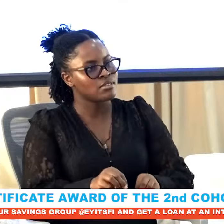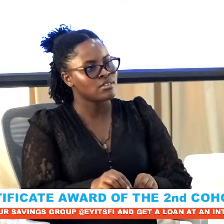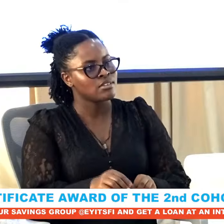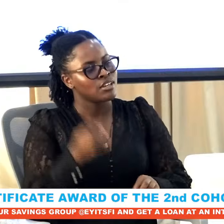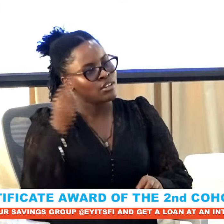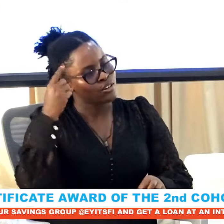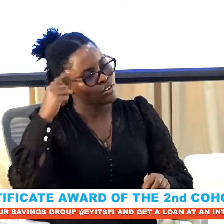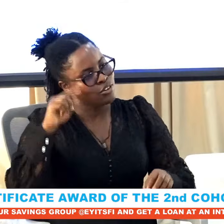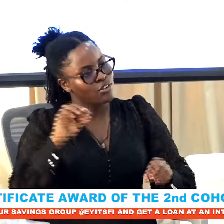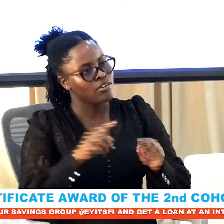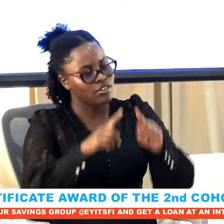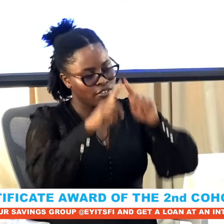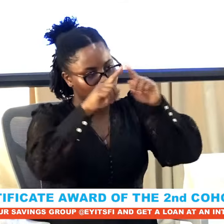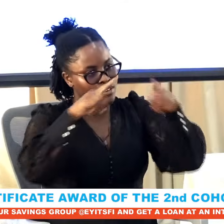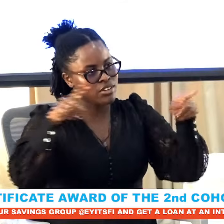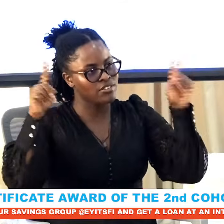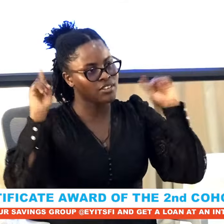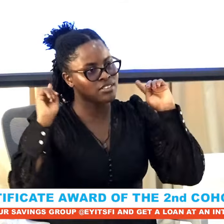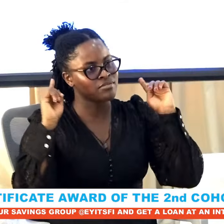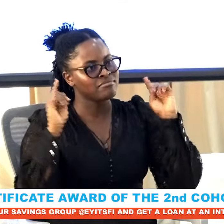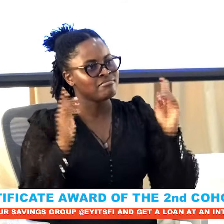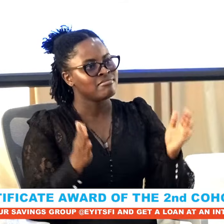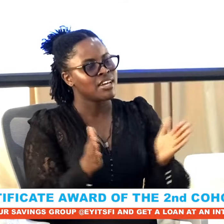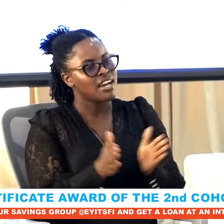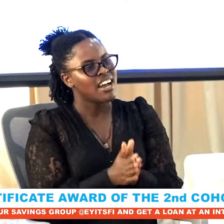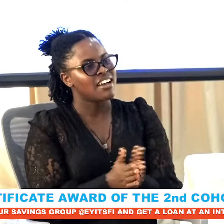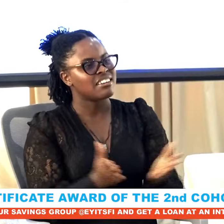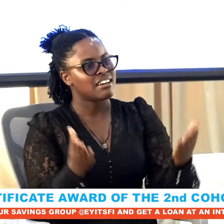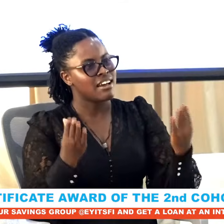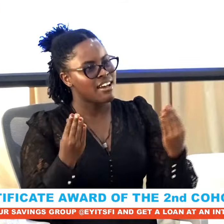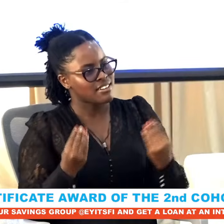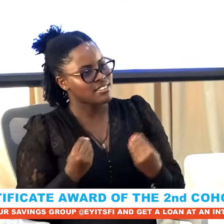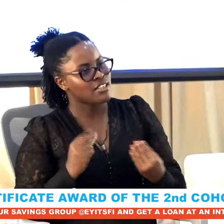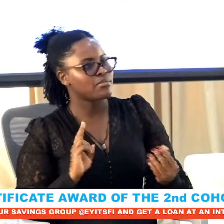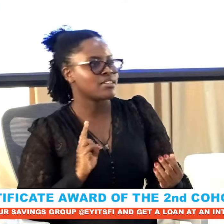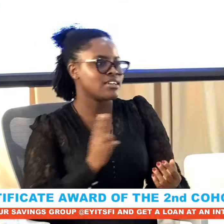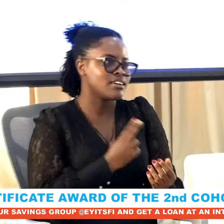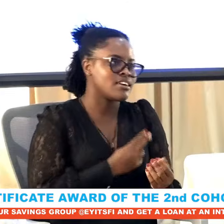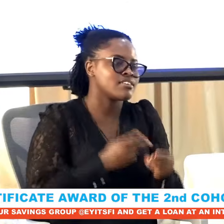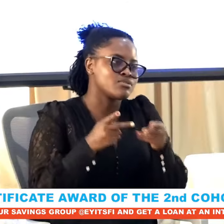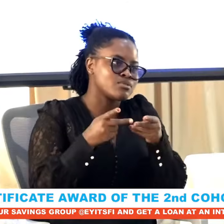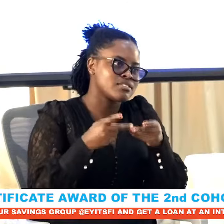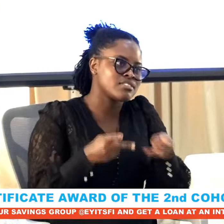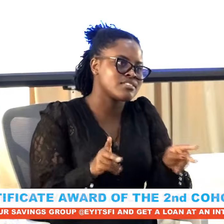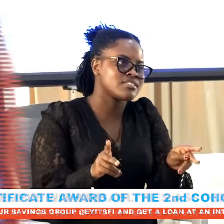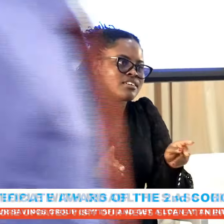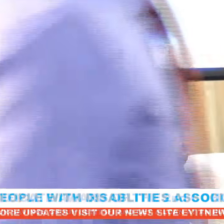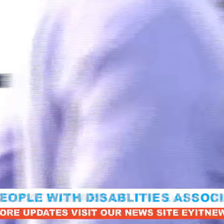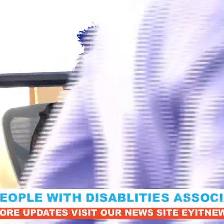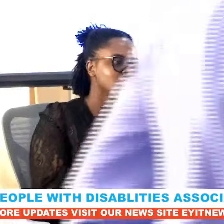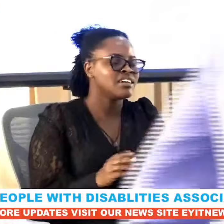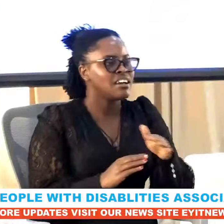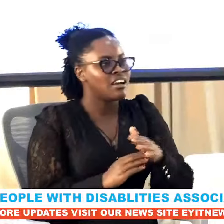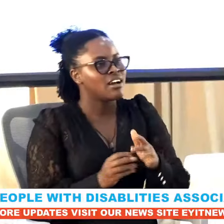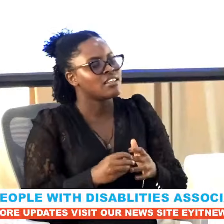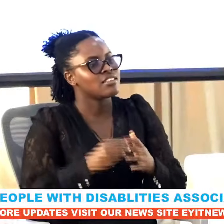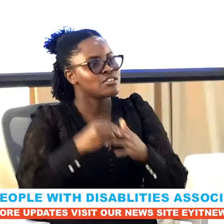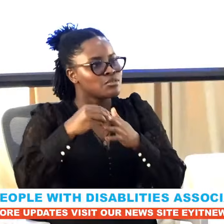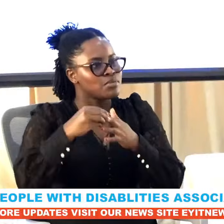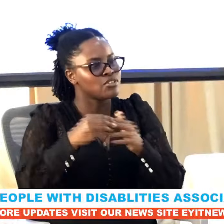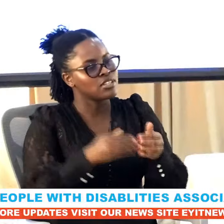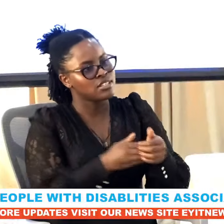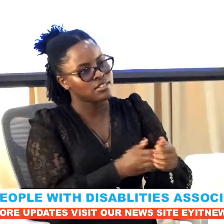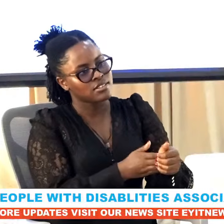it up and allowed us to start under the special needs